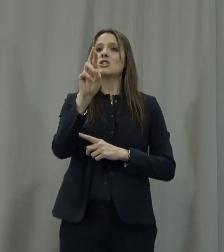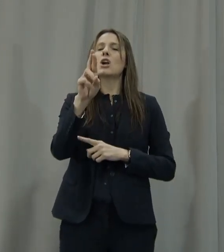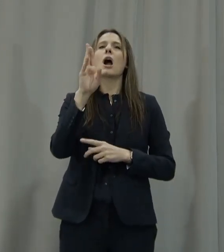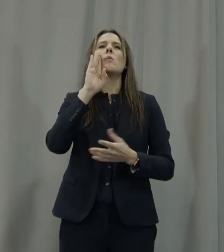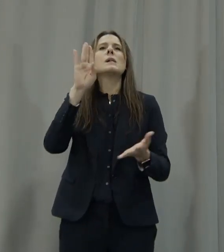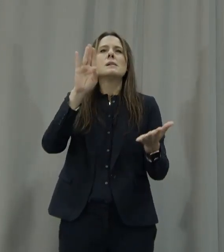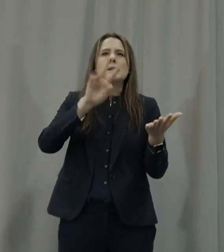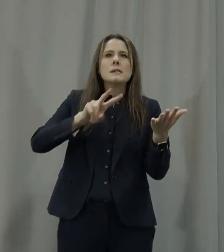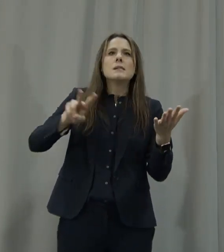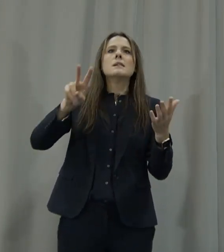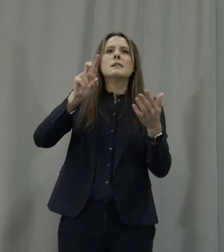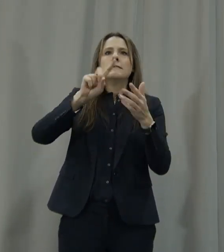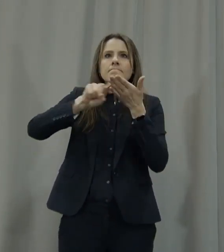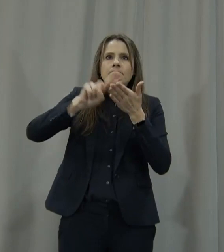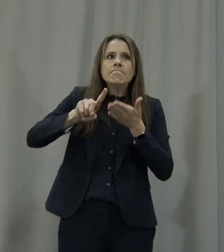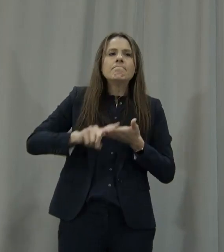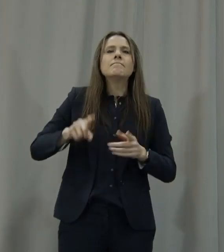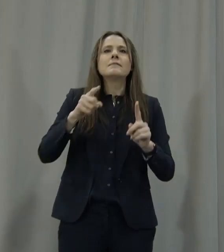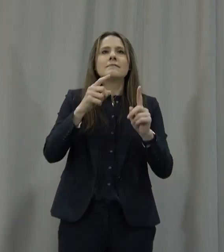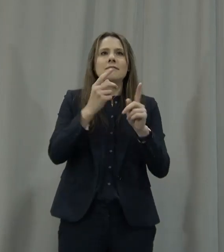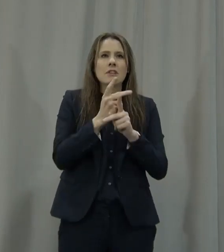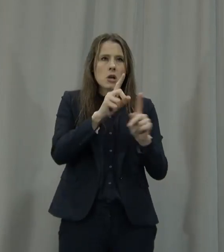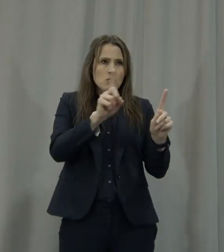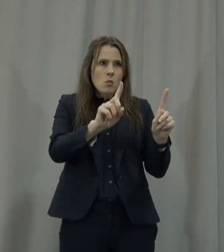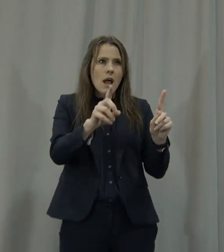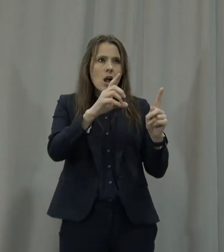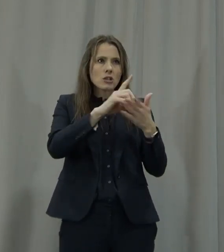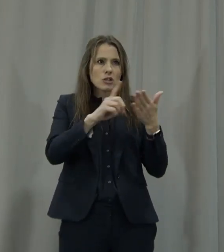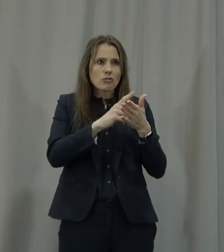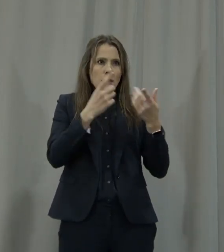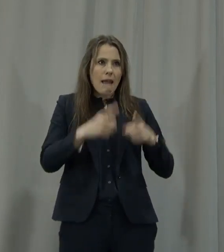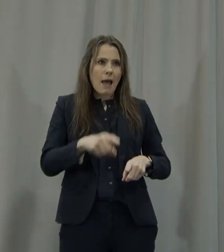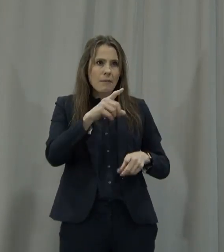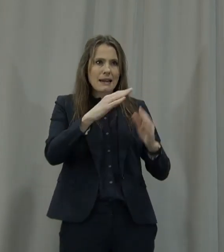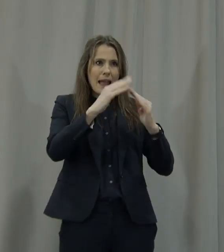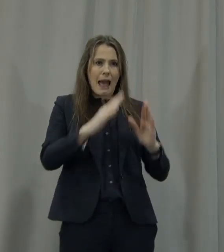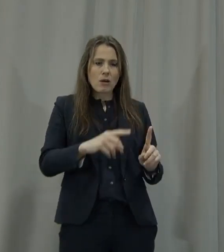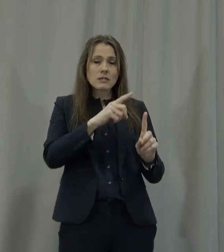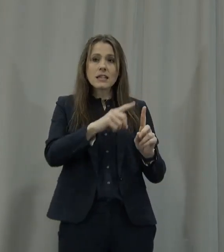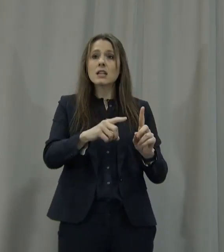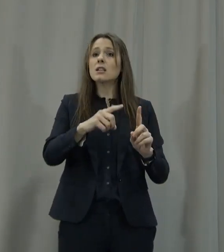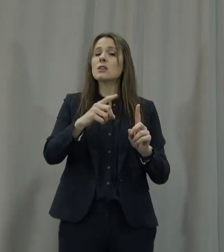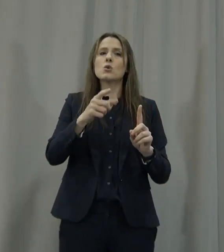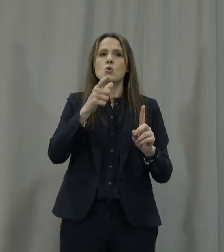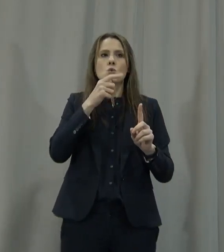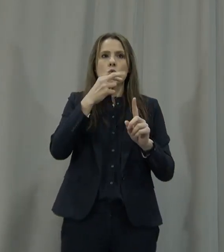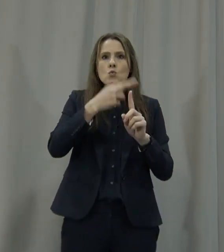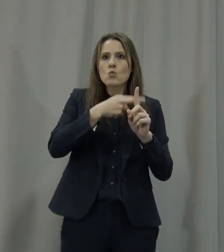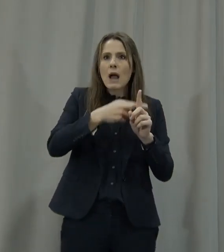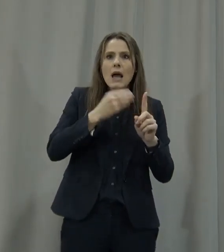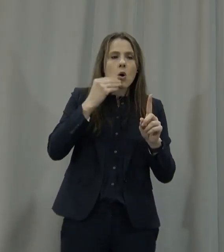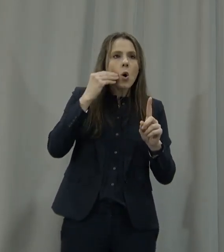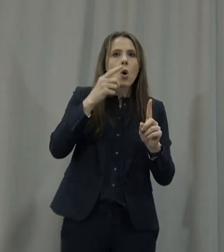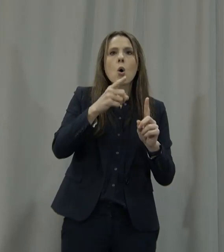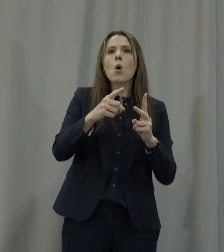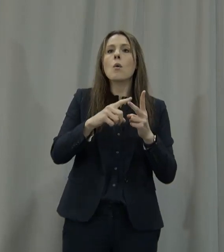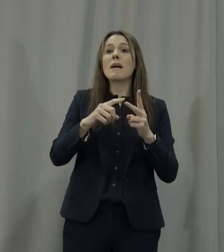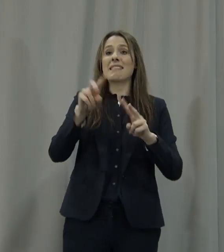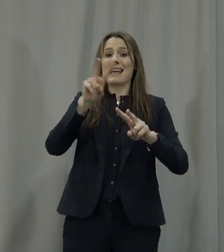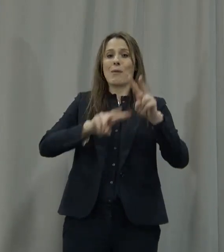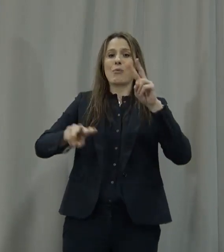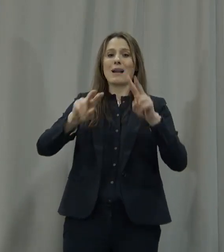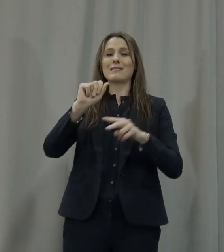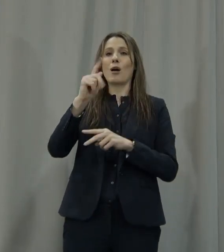issues of discrimination in the housing industry, including renting and ownership, including appraisal